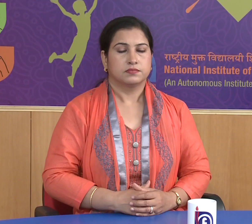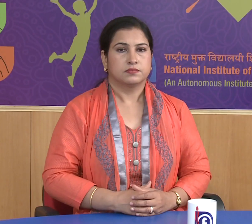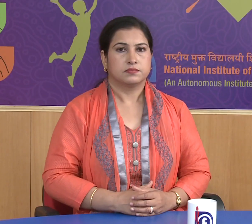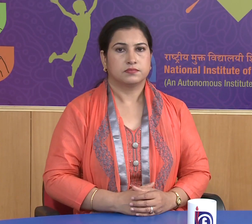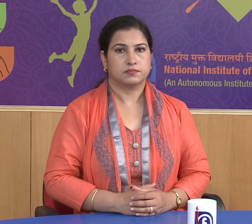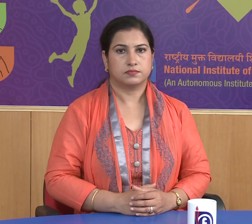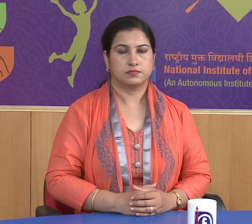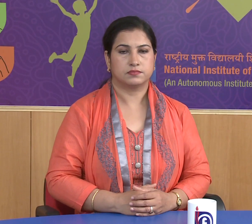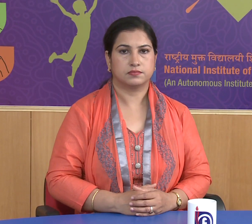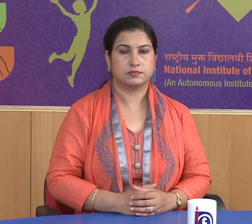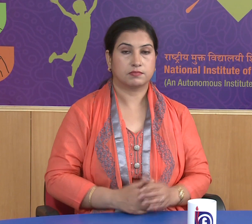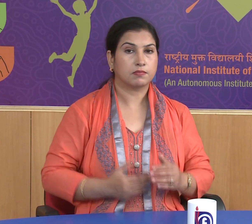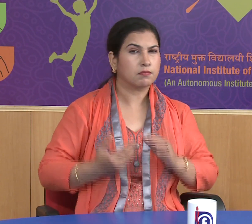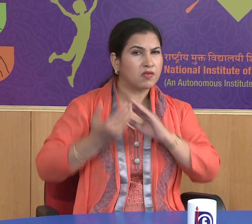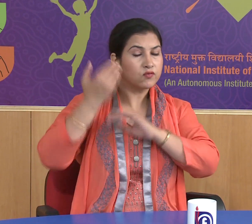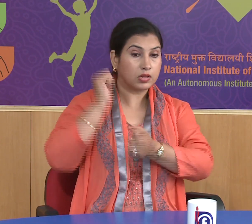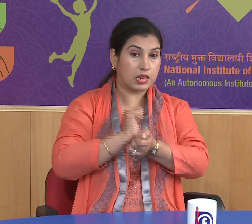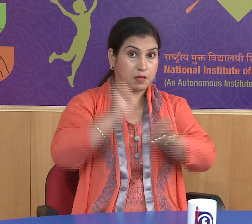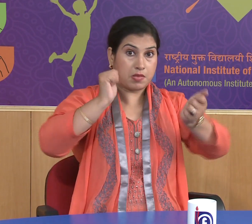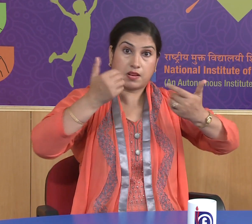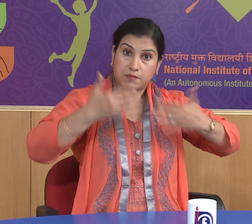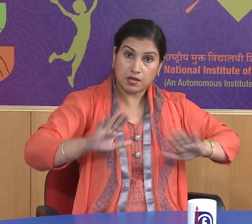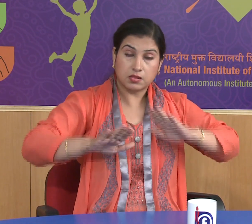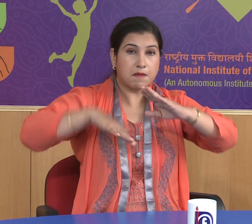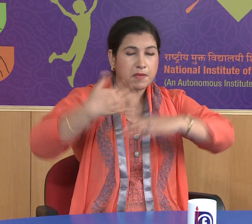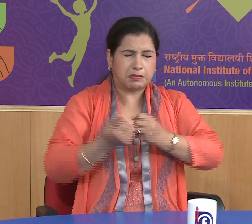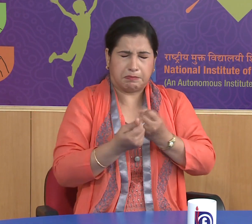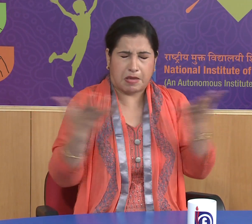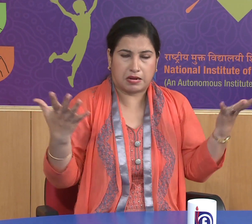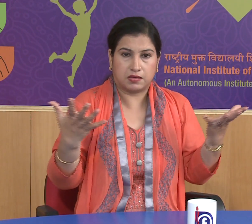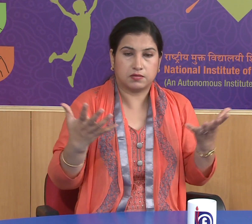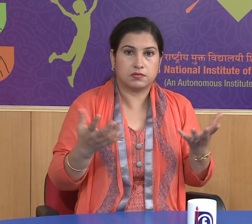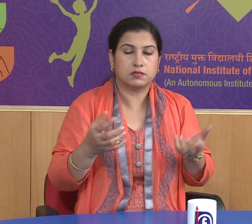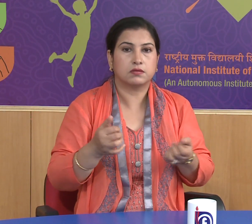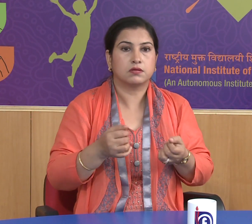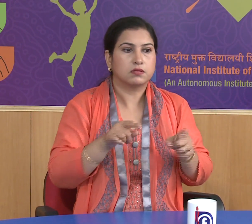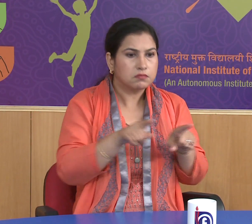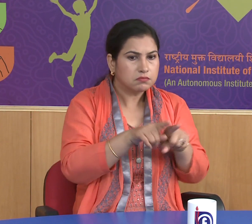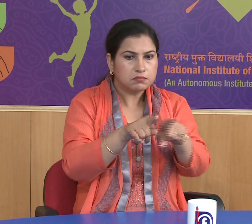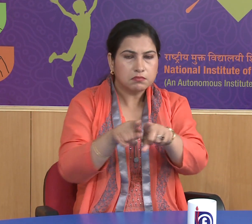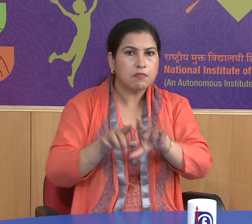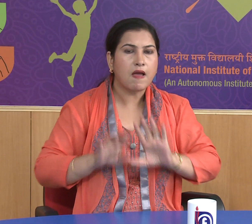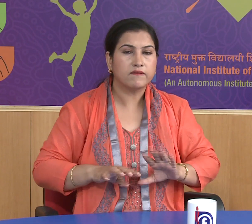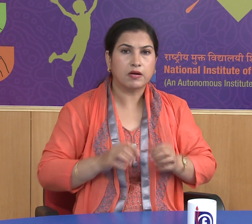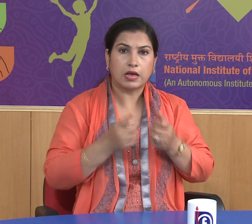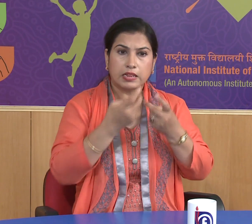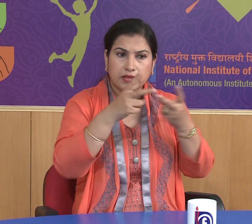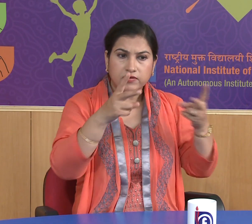After independence, many such activities have been taking place in different parts of the